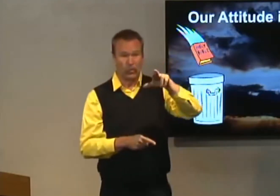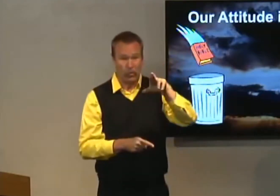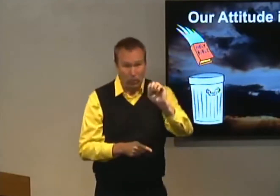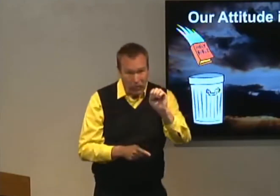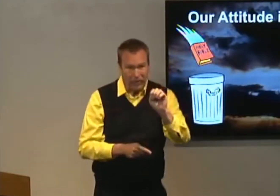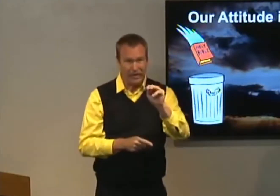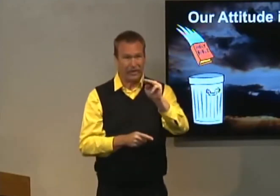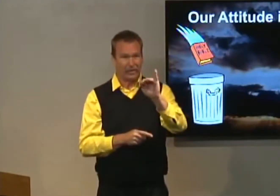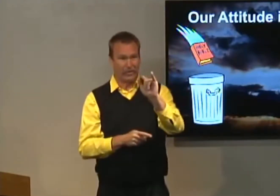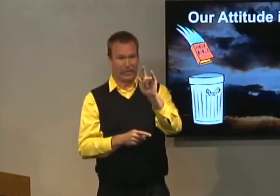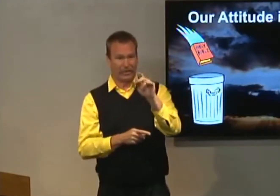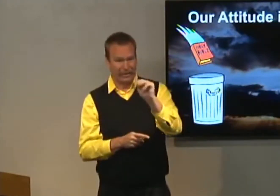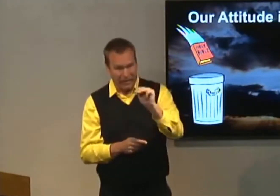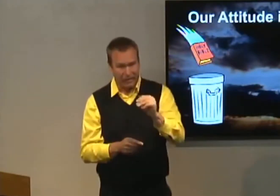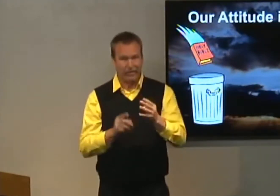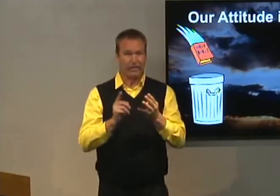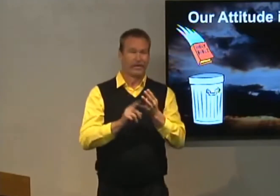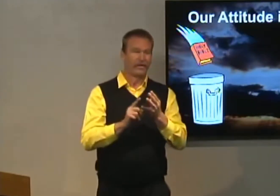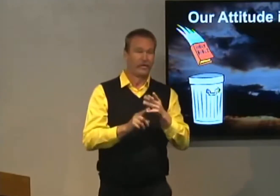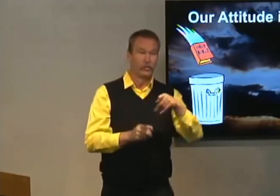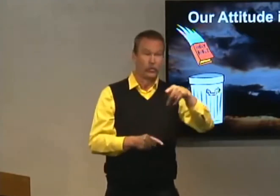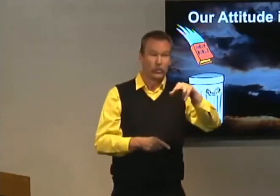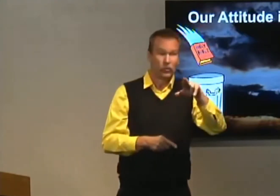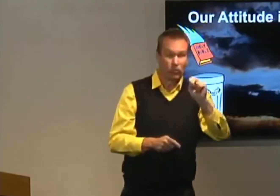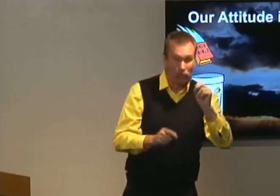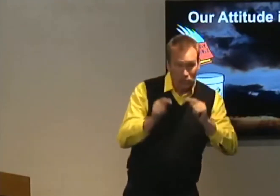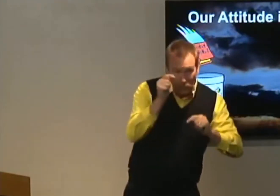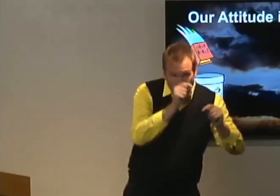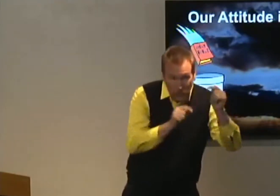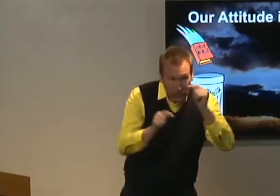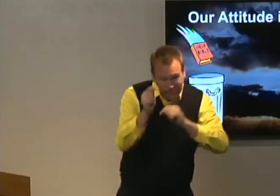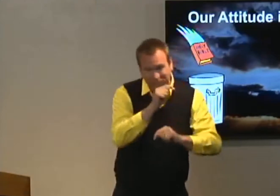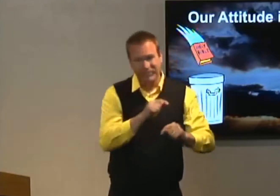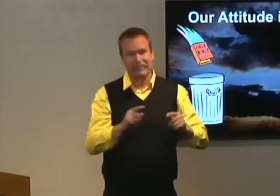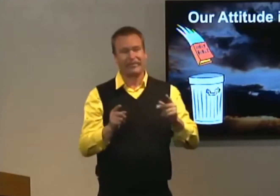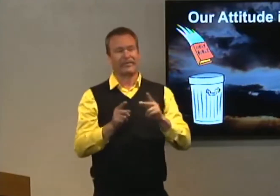different authors in pre-millennium,